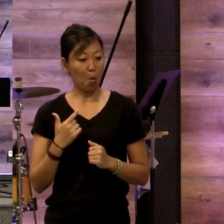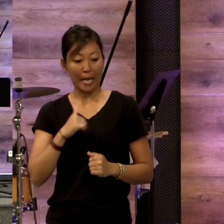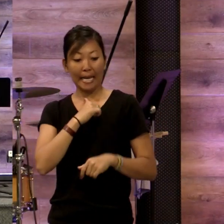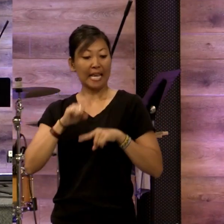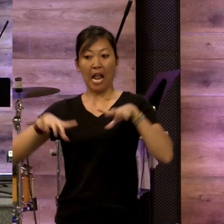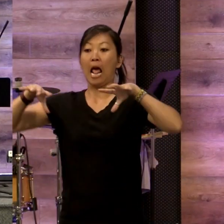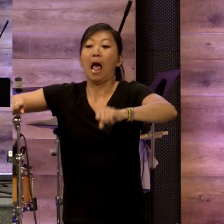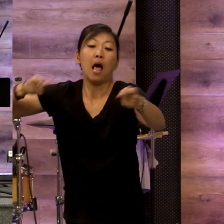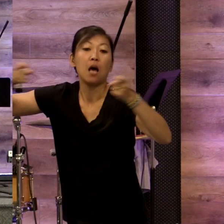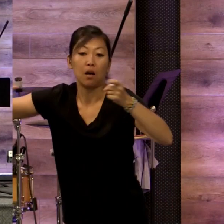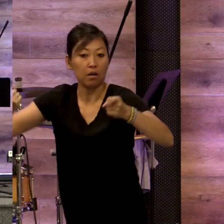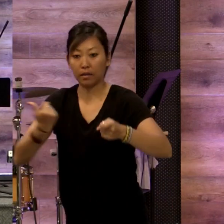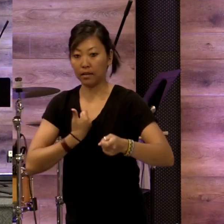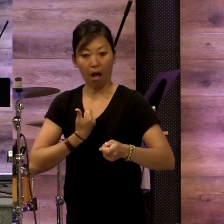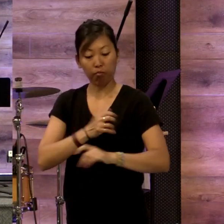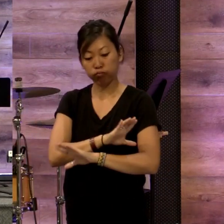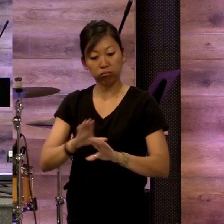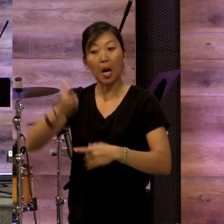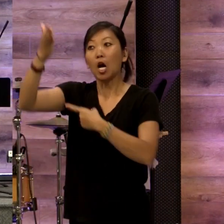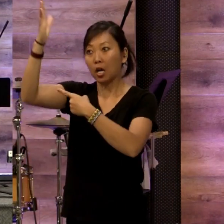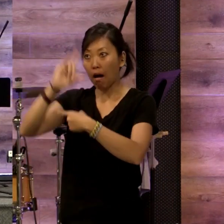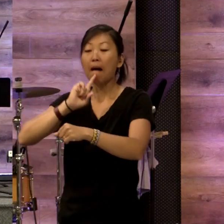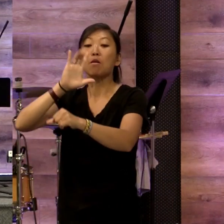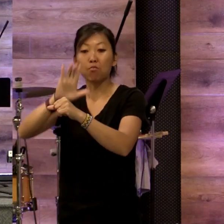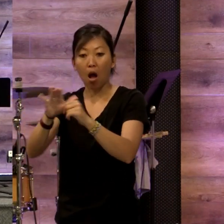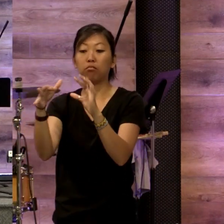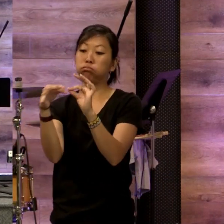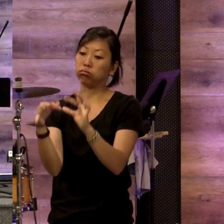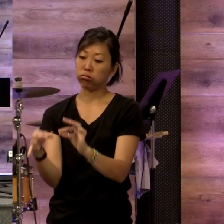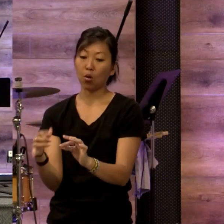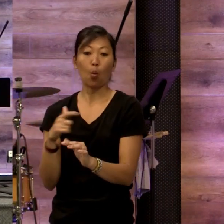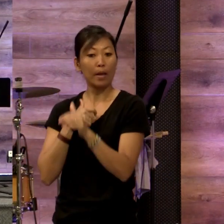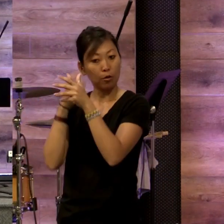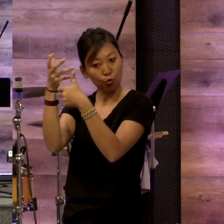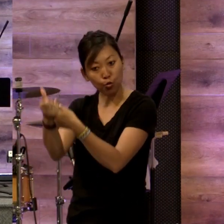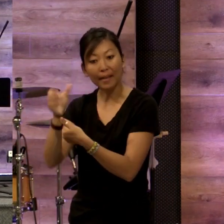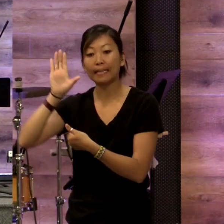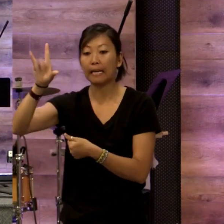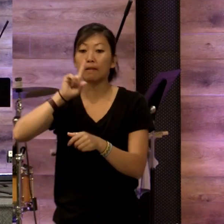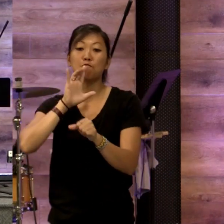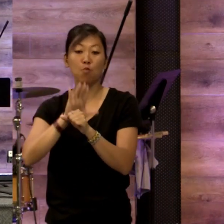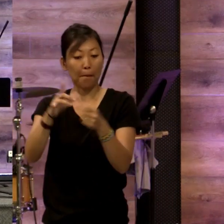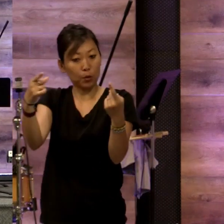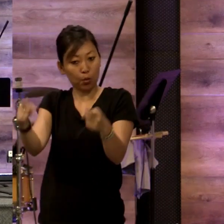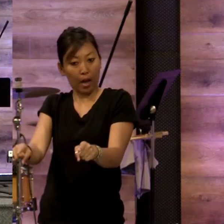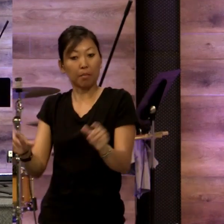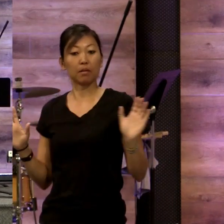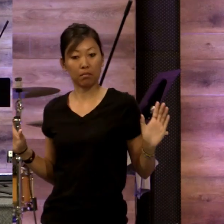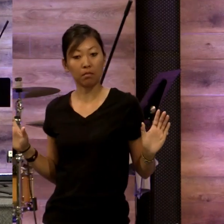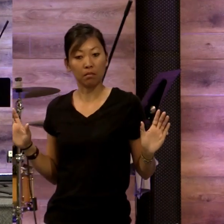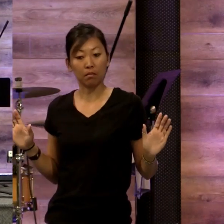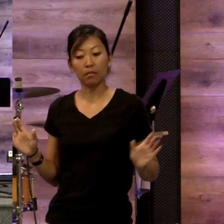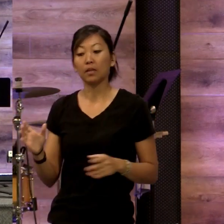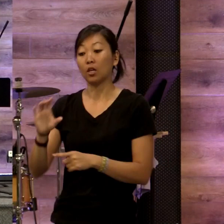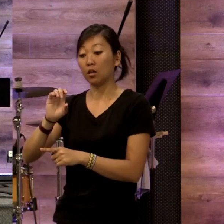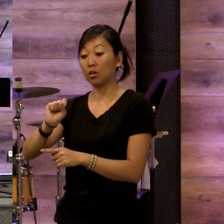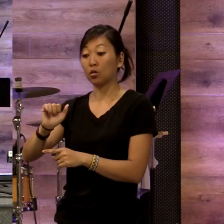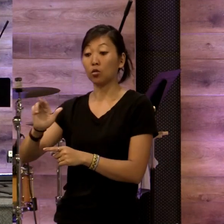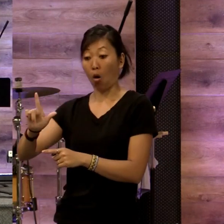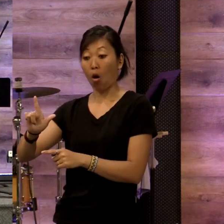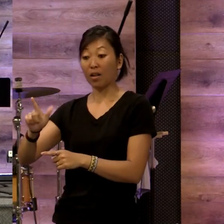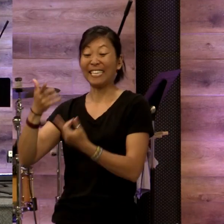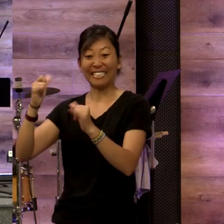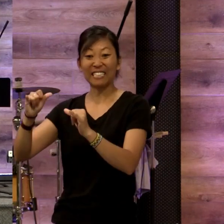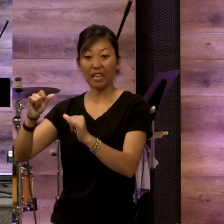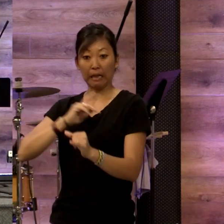to reach my hand out against the Lord's King and his anointed. That's not how this is going to go down.